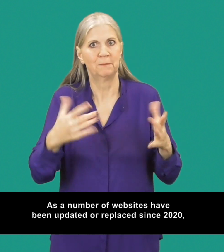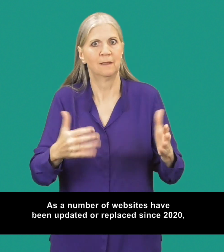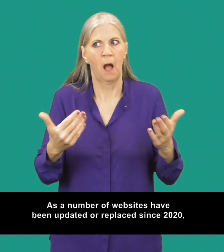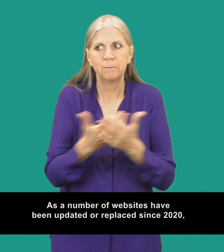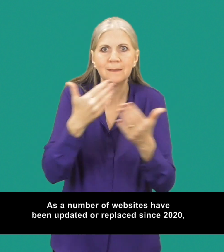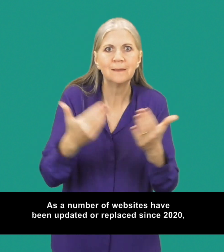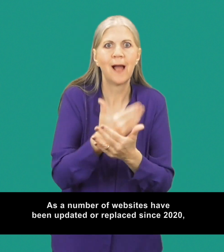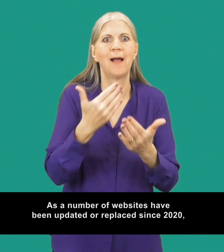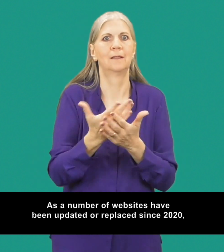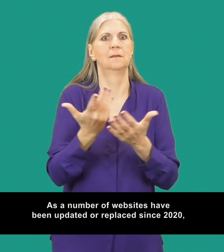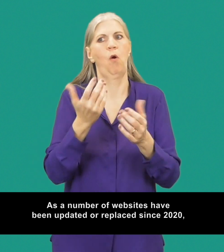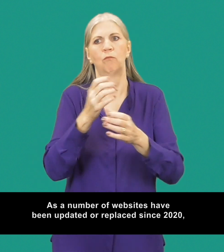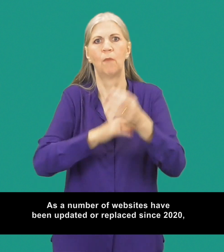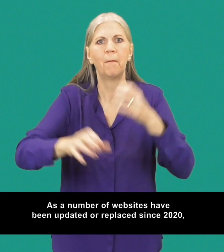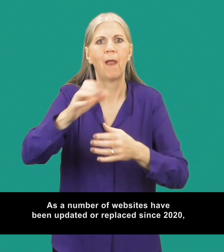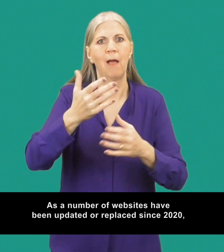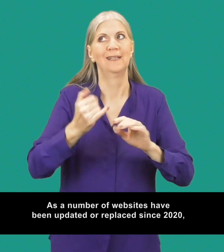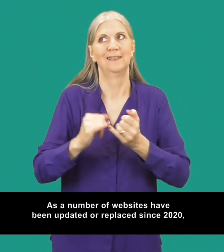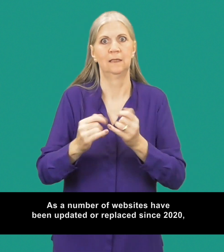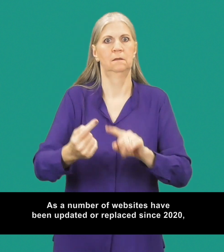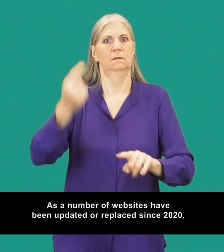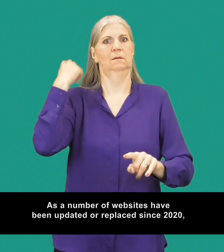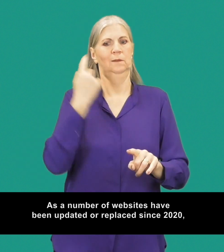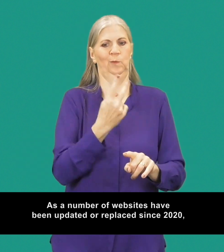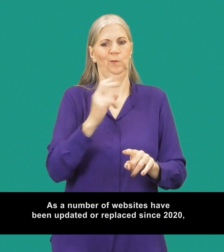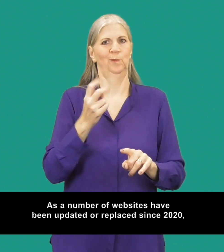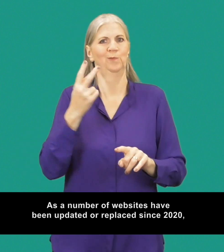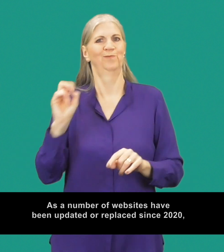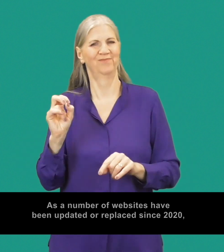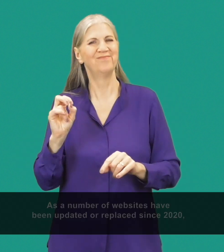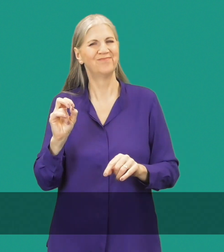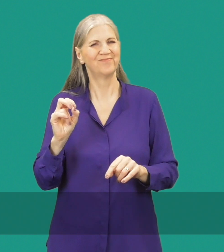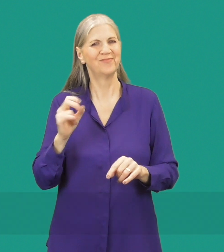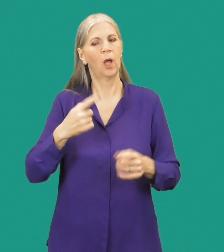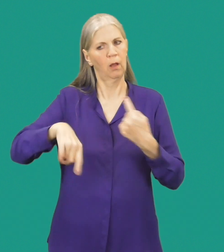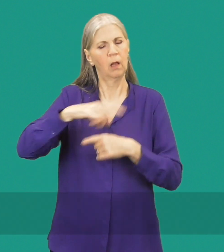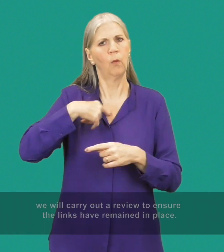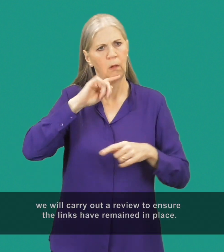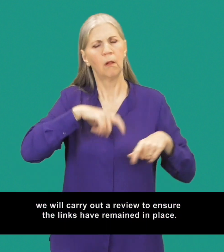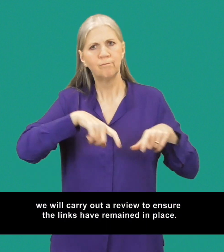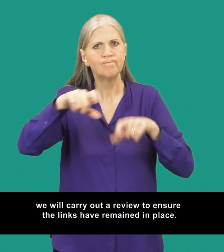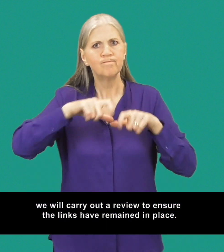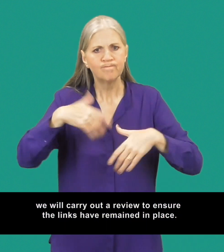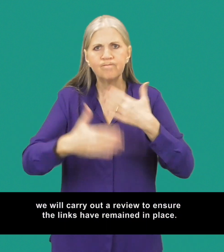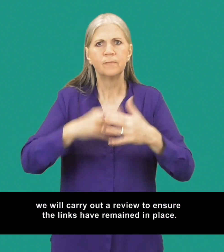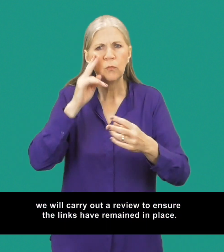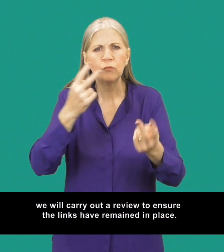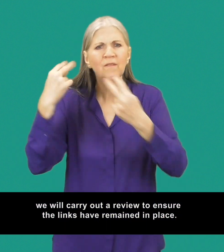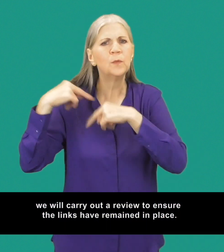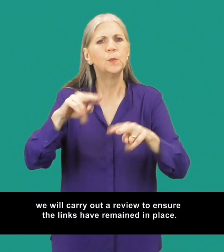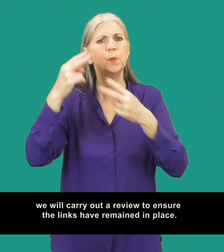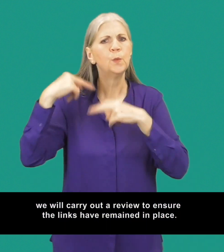replaced since 2020, we will carry out a review to ensure the links have remained in place.